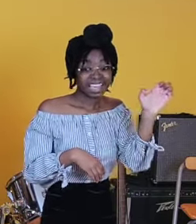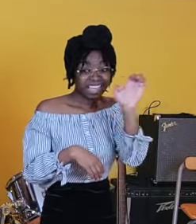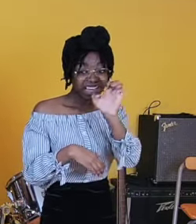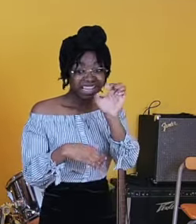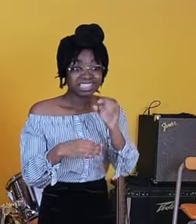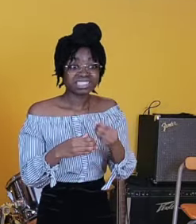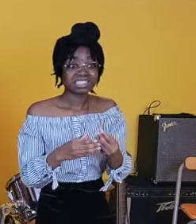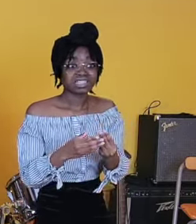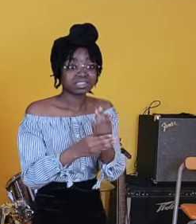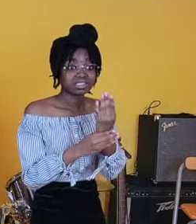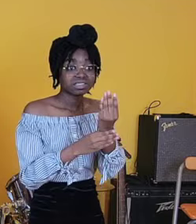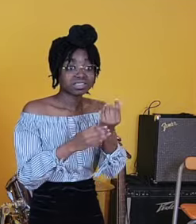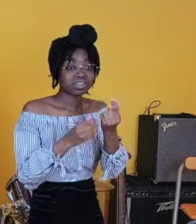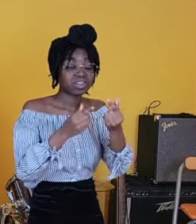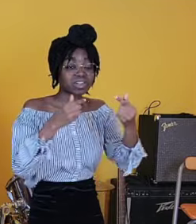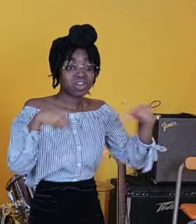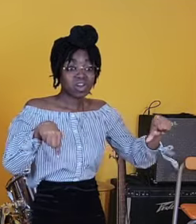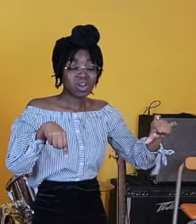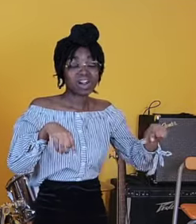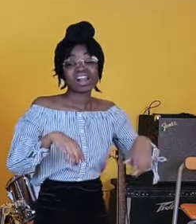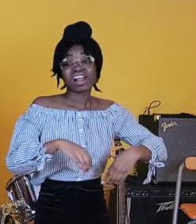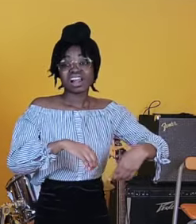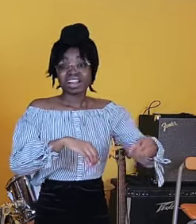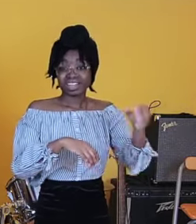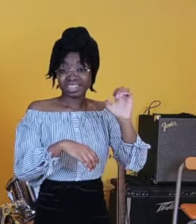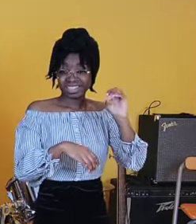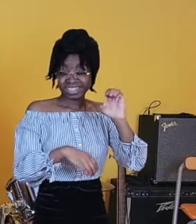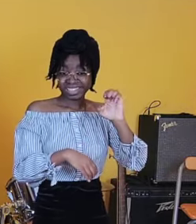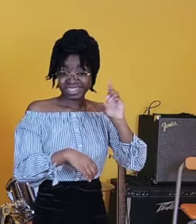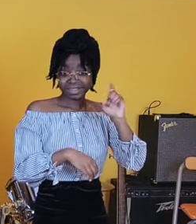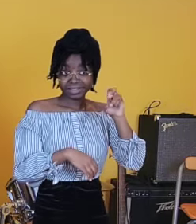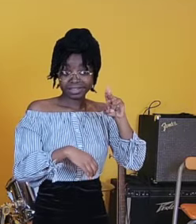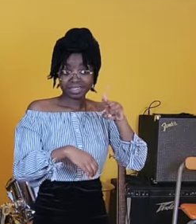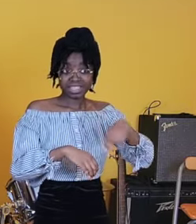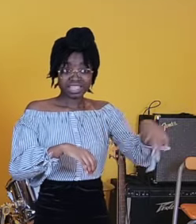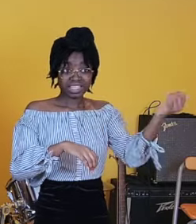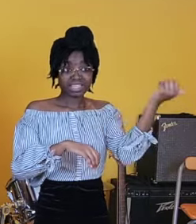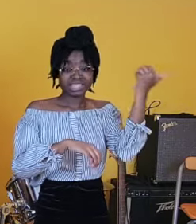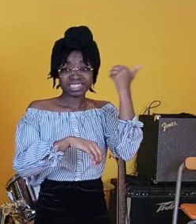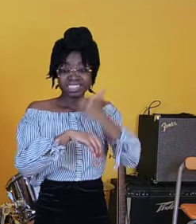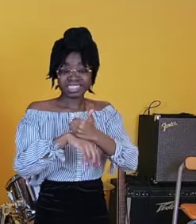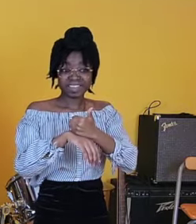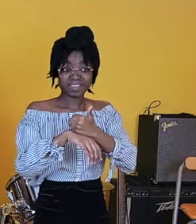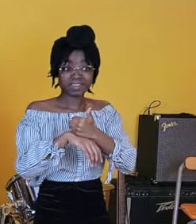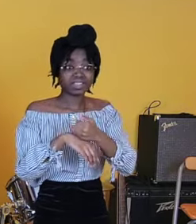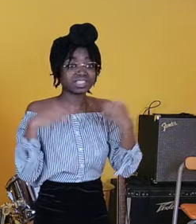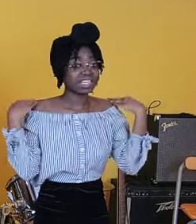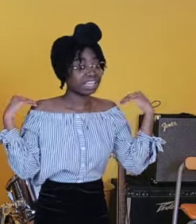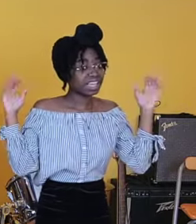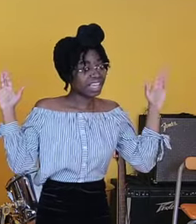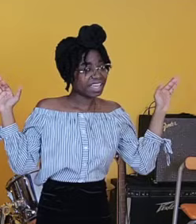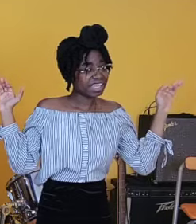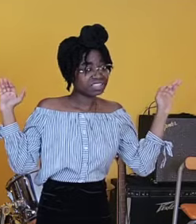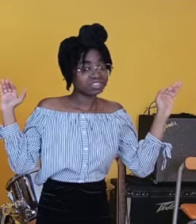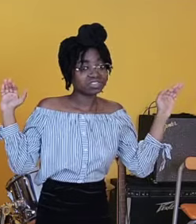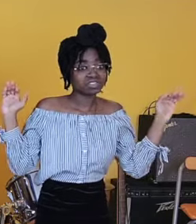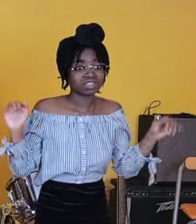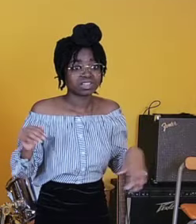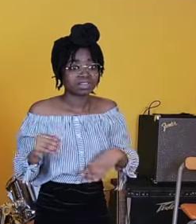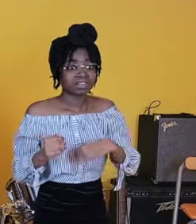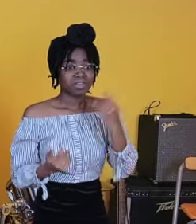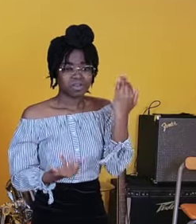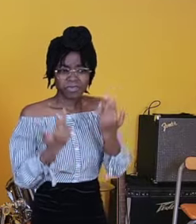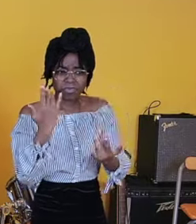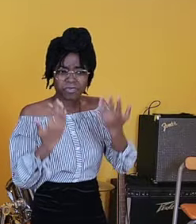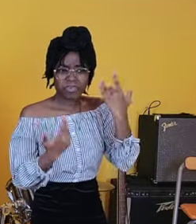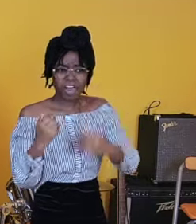He placed at the east of the garden of Eden cherubims and the flaming sword which turned every way